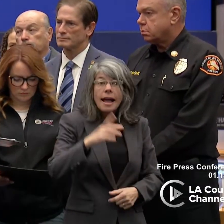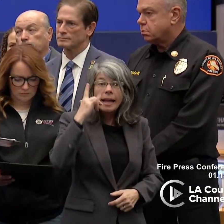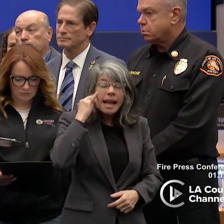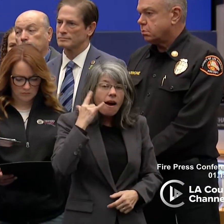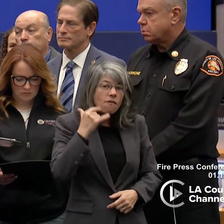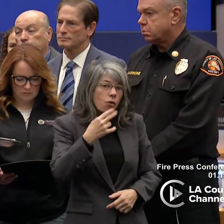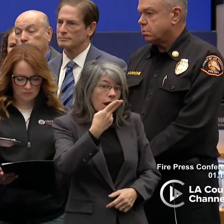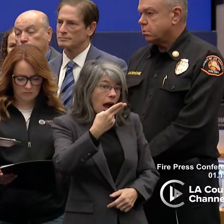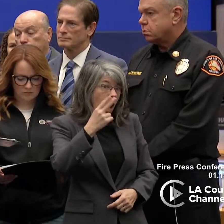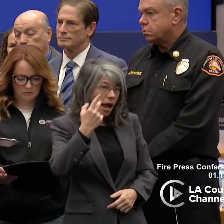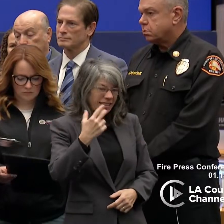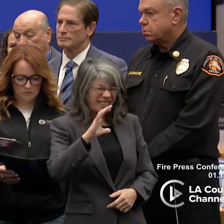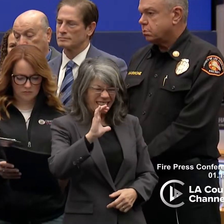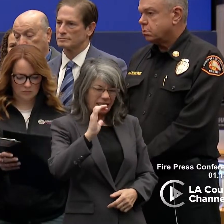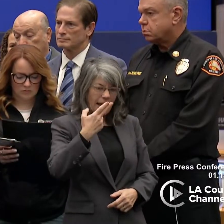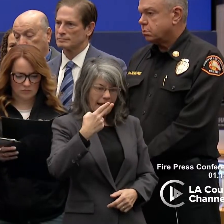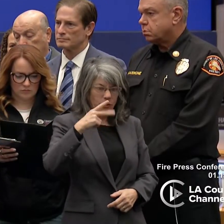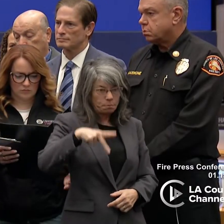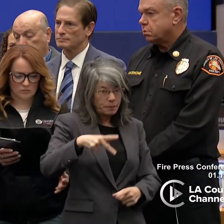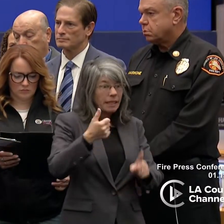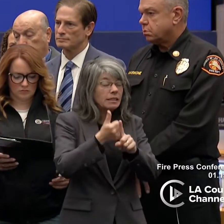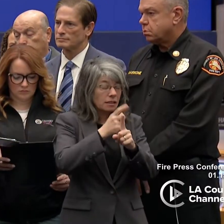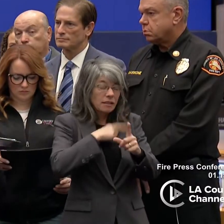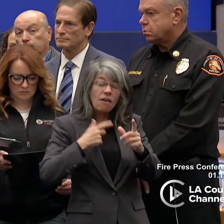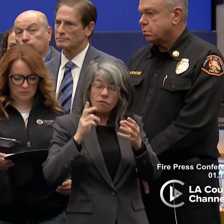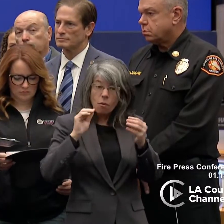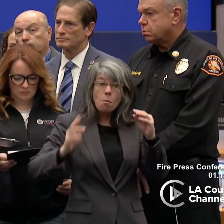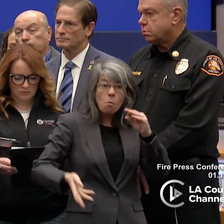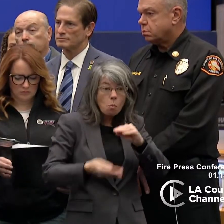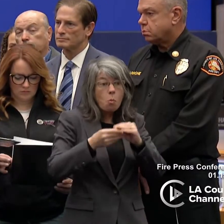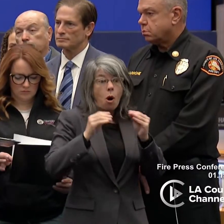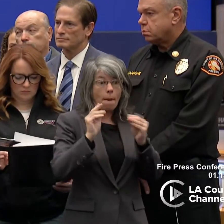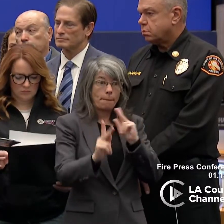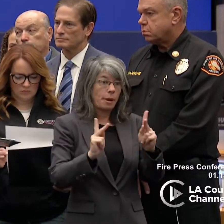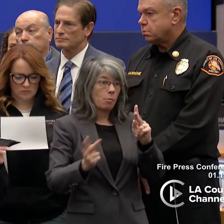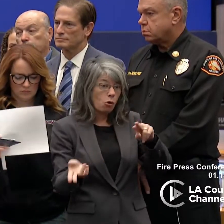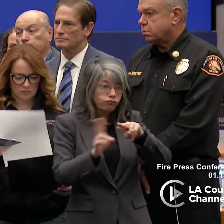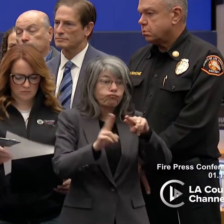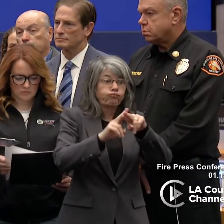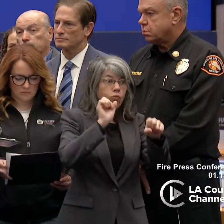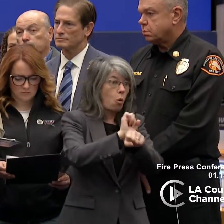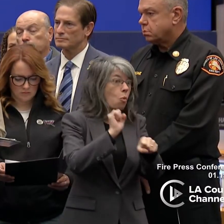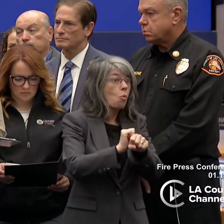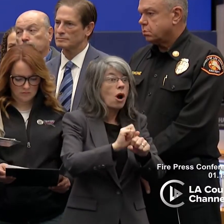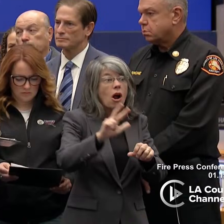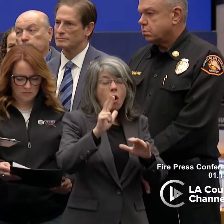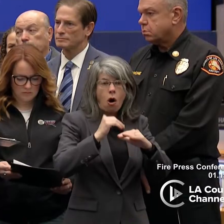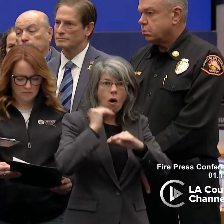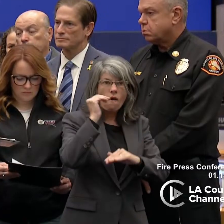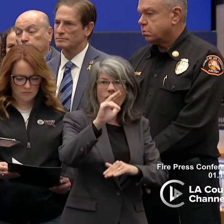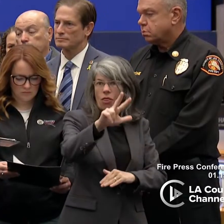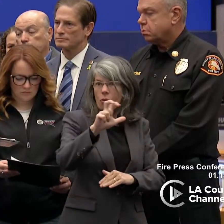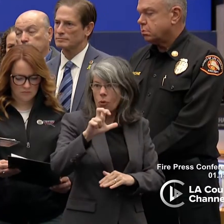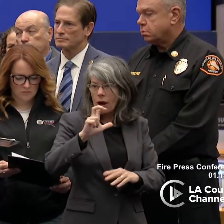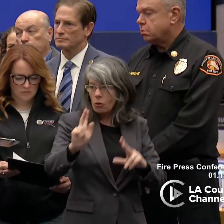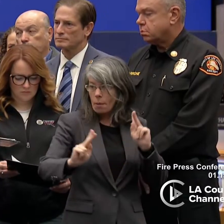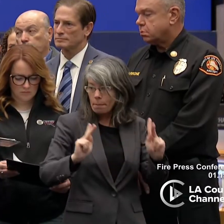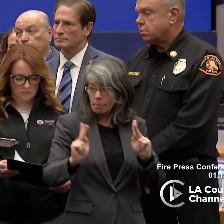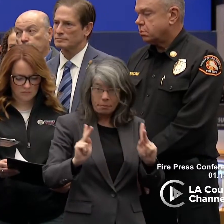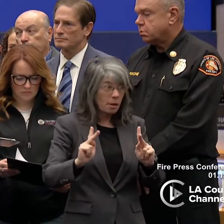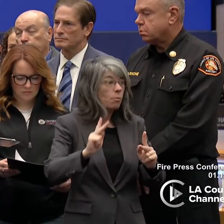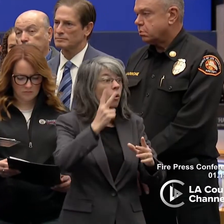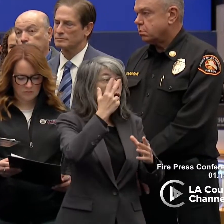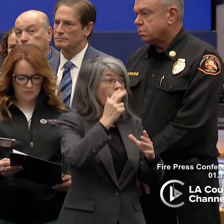Highway Patrol. They've contributed even more officers in the last 24 hours. There are well over 300 officers who are helping